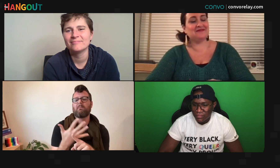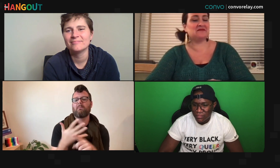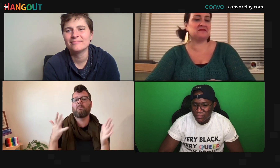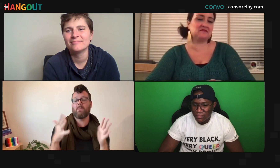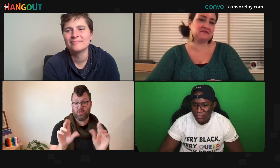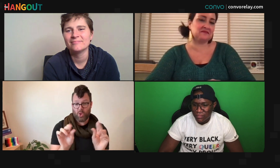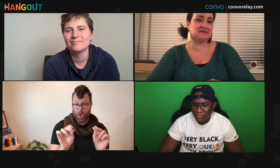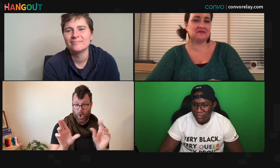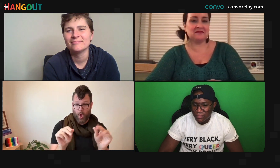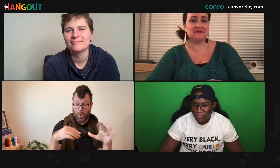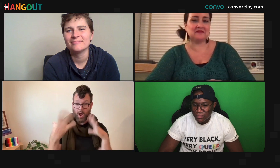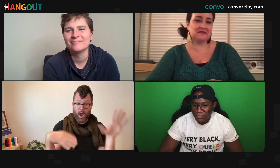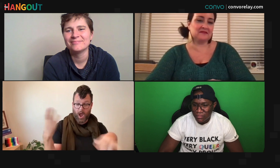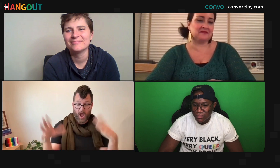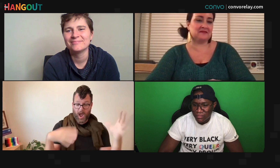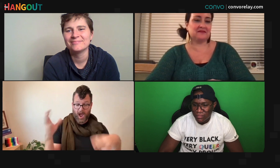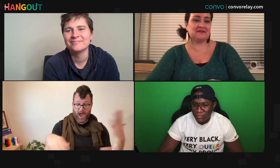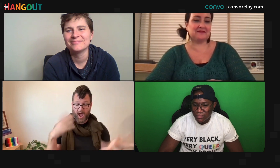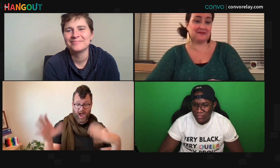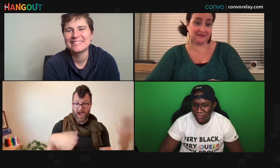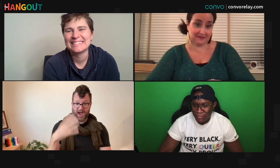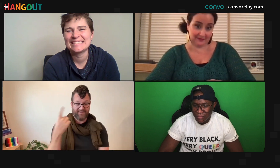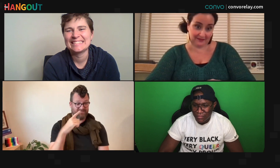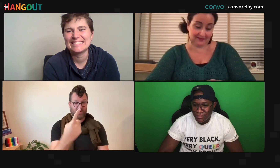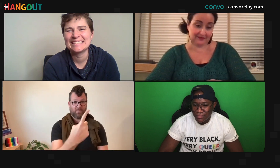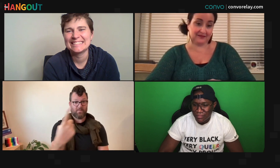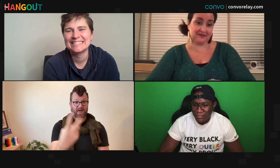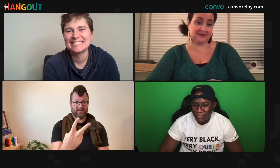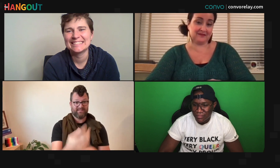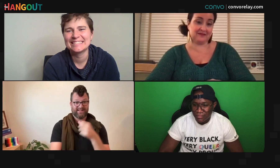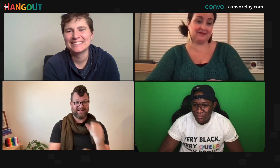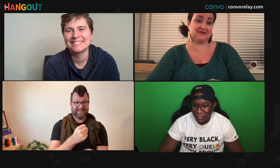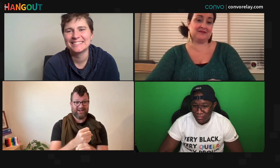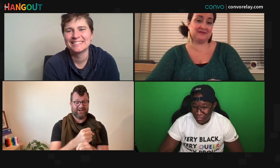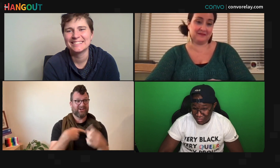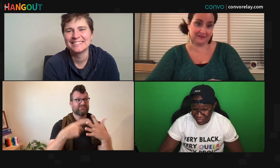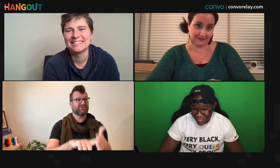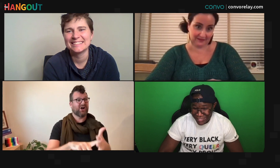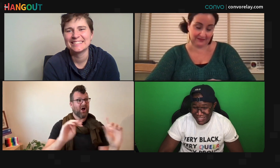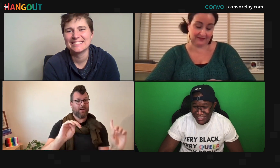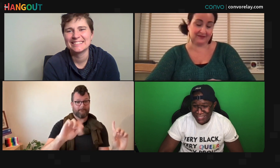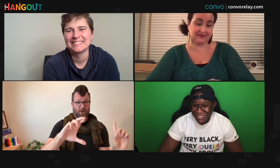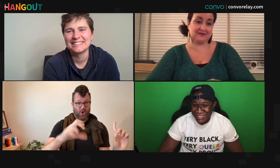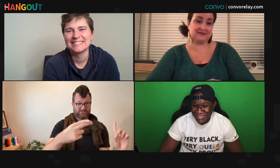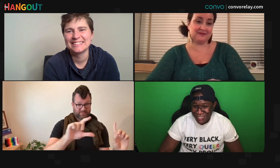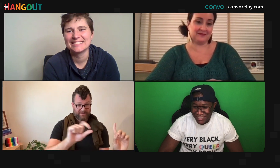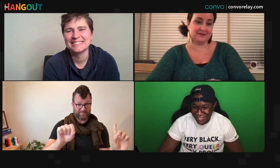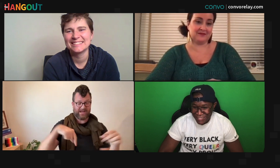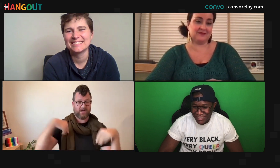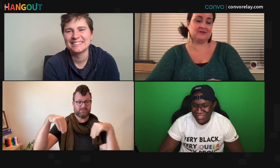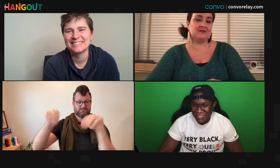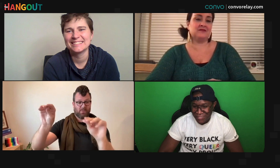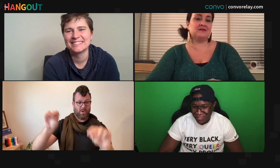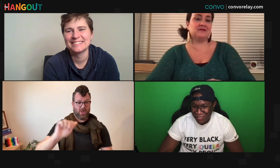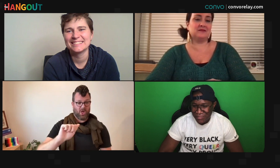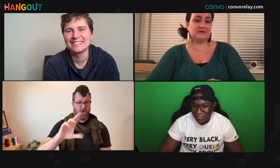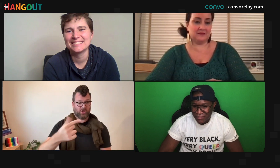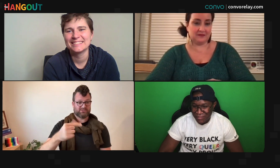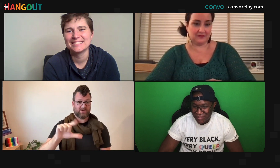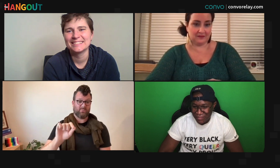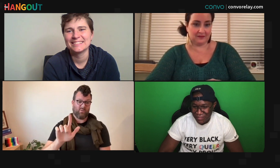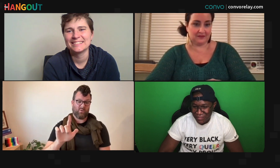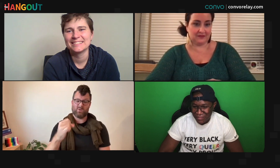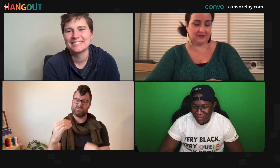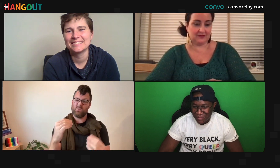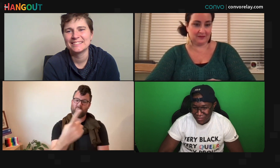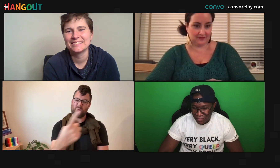like Victorica mentioned, I thought it was going to take 4 or 5 months, but it didn't. It took 2.5 years. I started in March of 2020. I